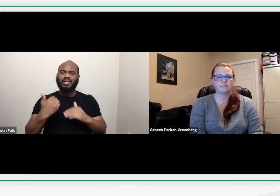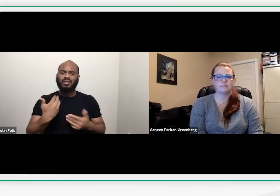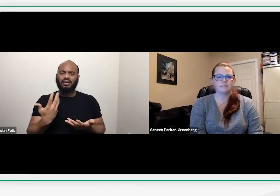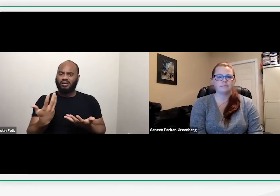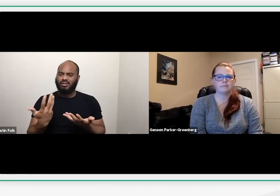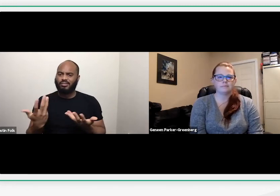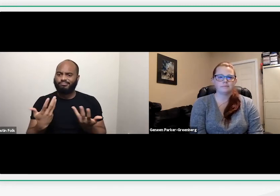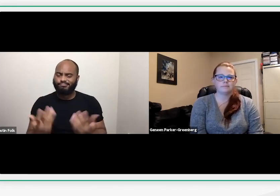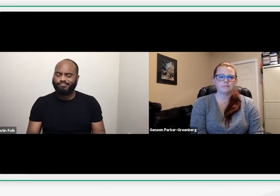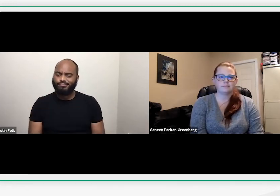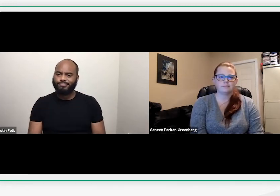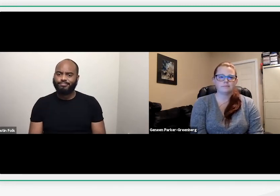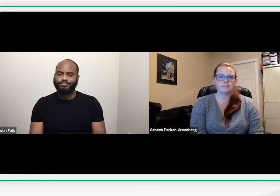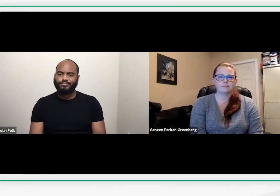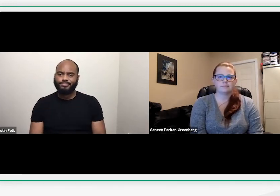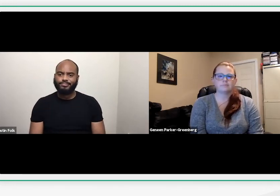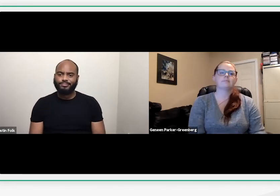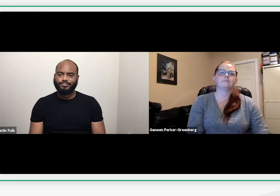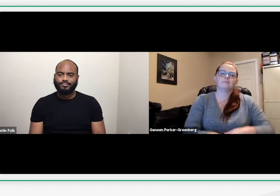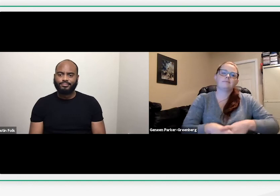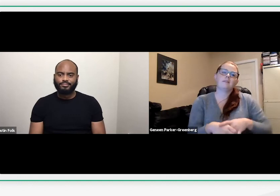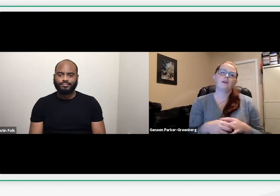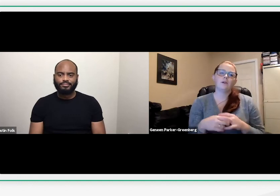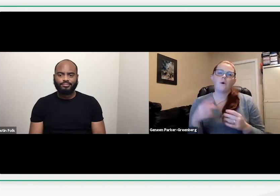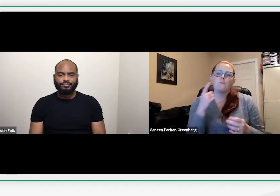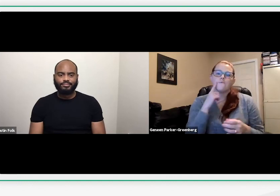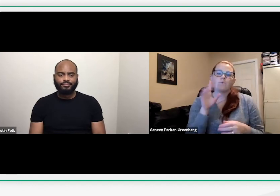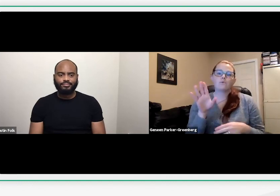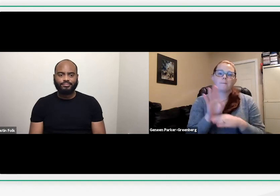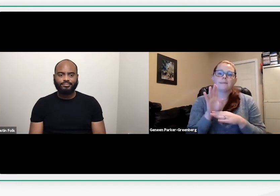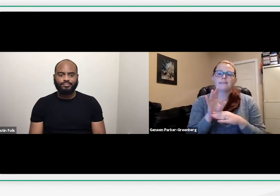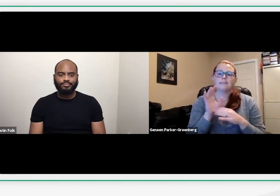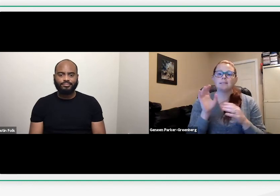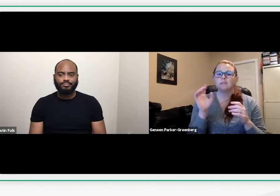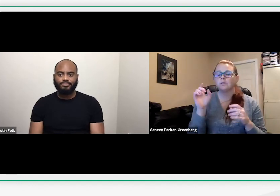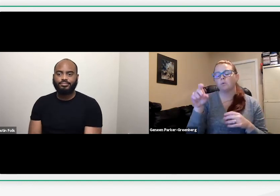Now, next question is, what if I don't have any credit? How do I build it?